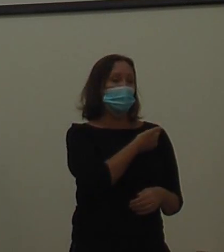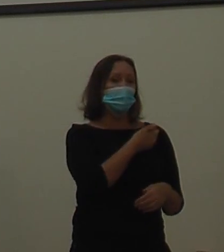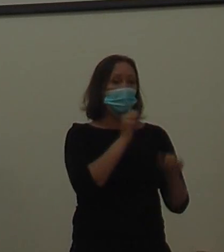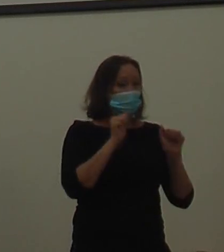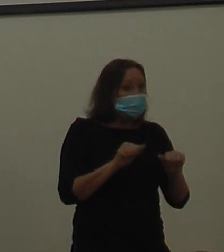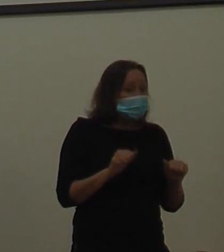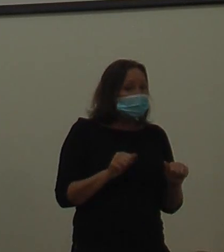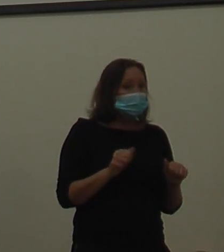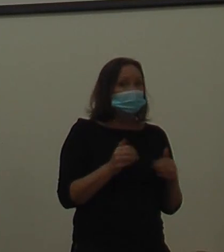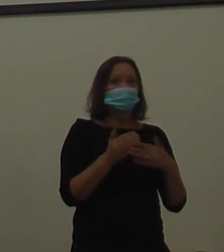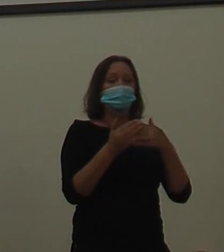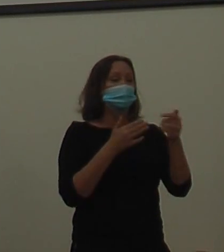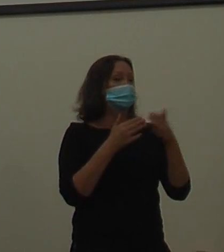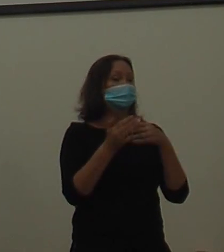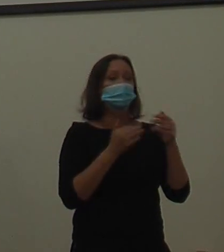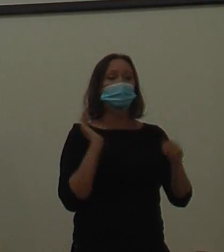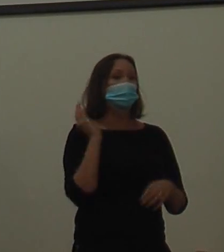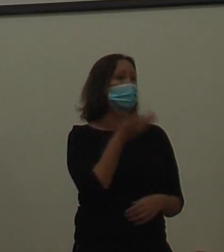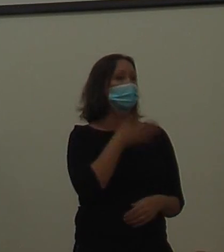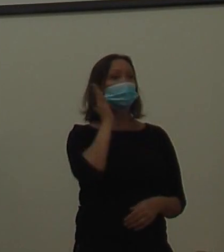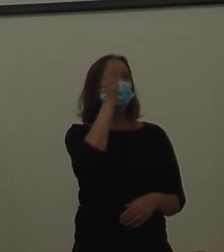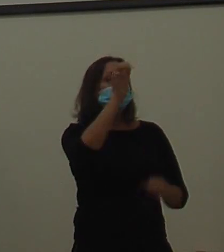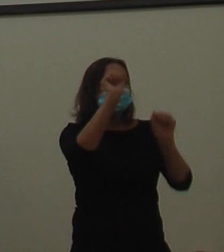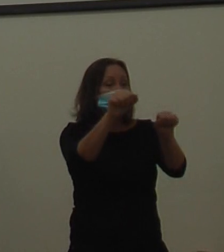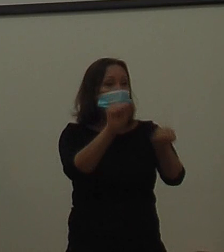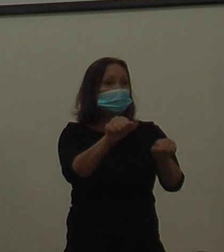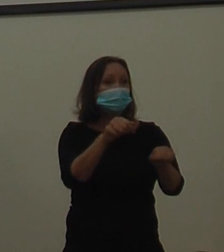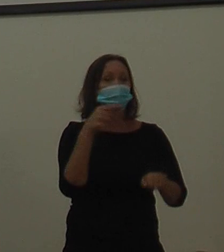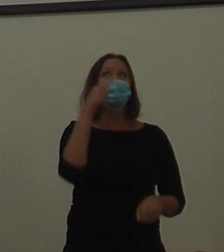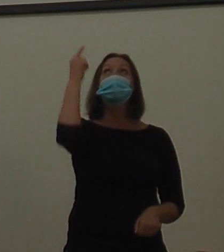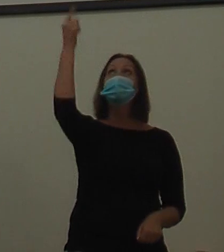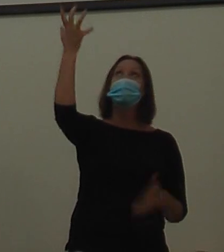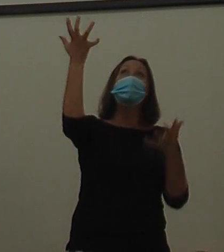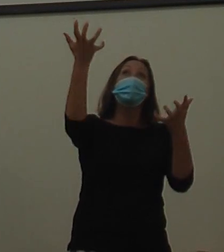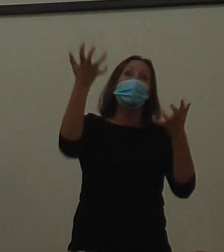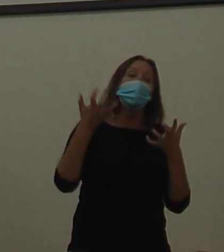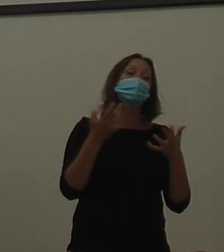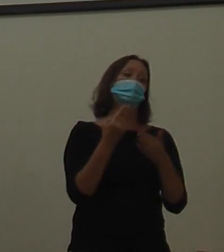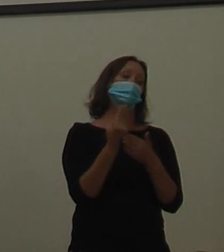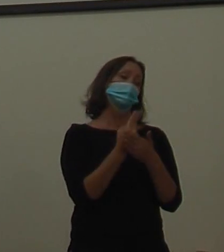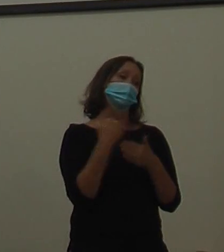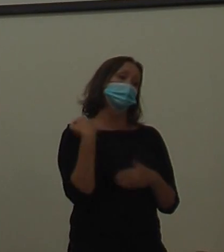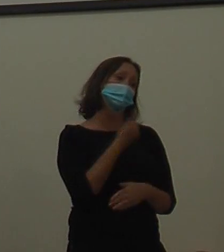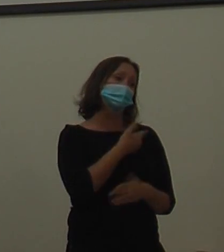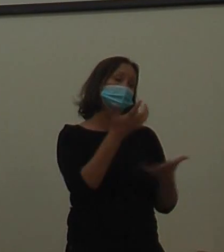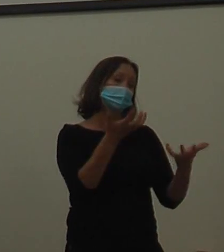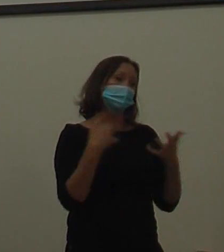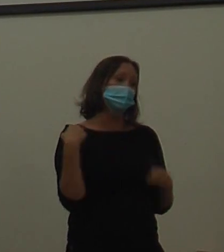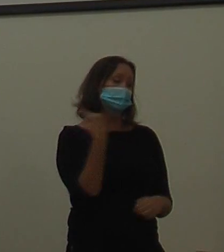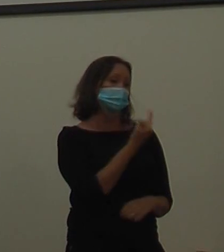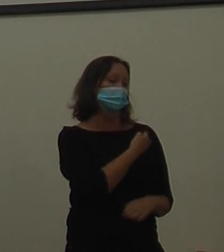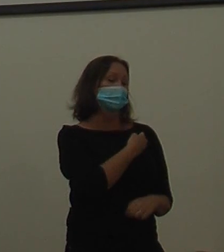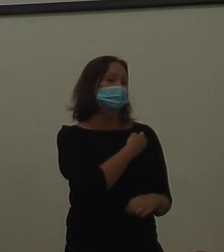And we need to realize that. And He wants to use us. He wants us to rise up.